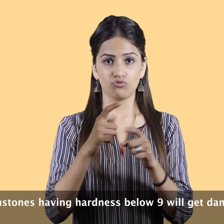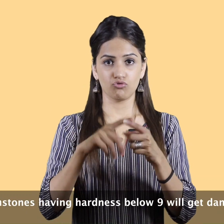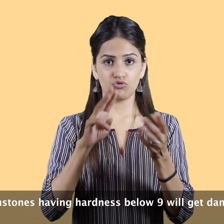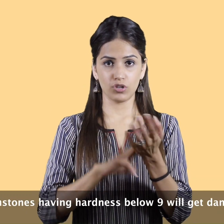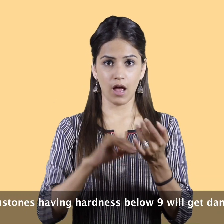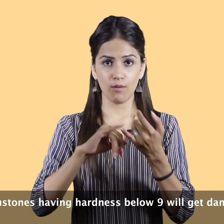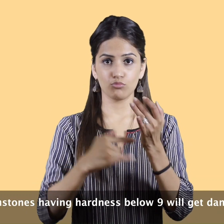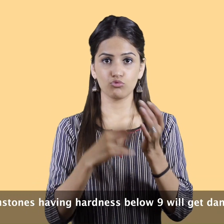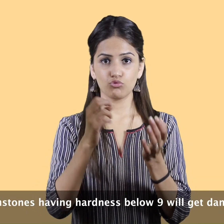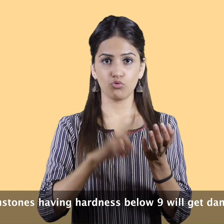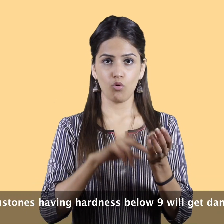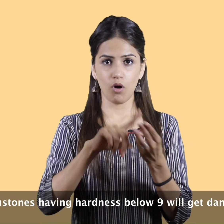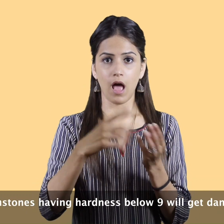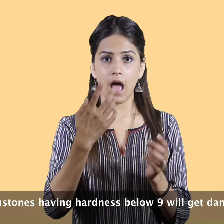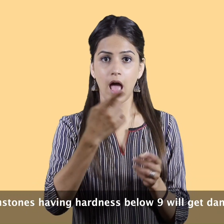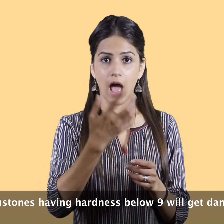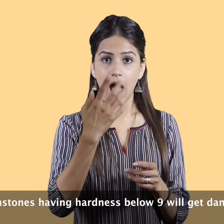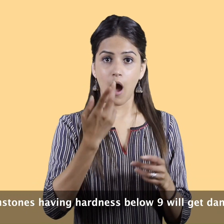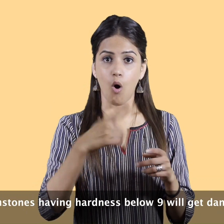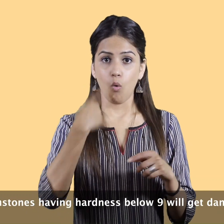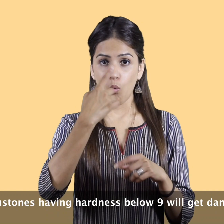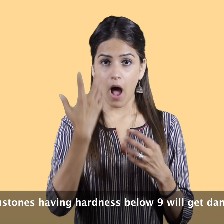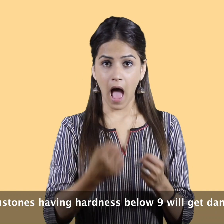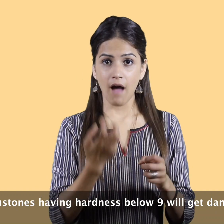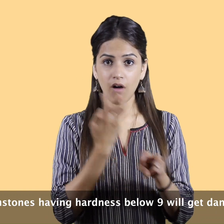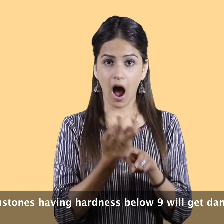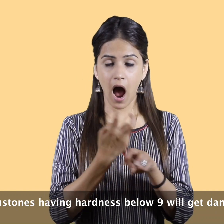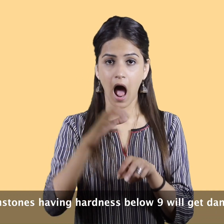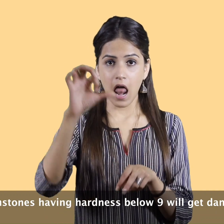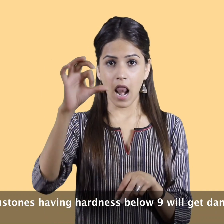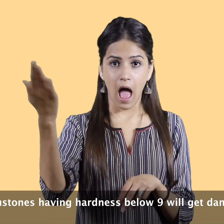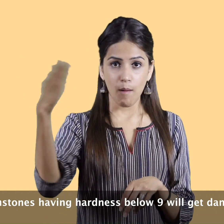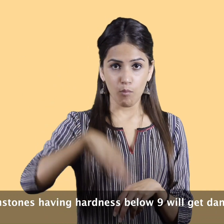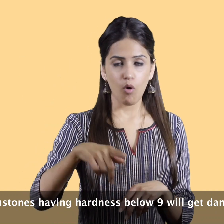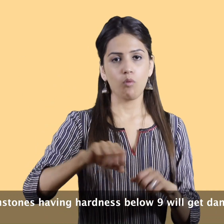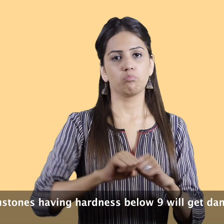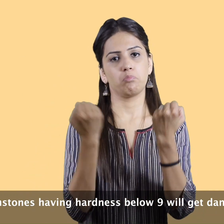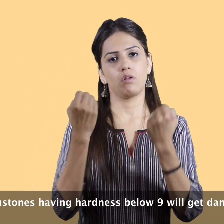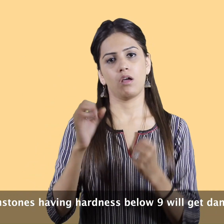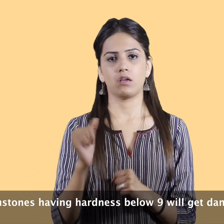Number 6. Gemstones having hardness below 9 will get damaged.